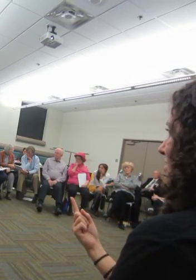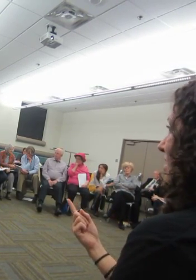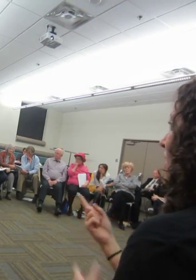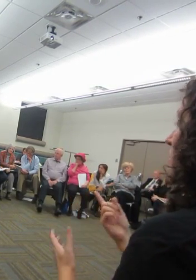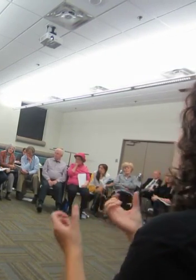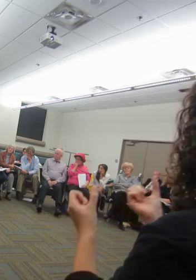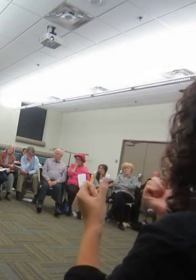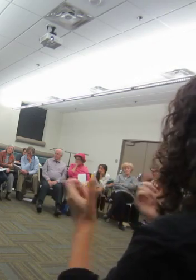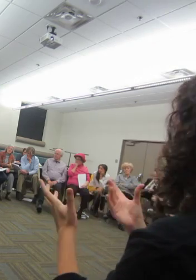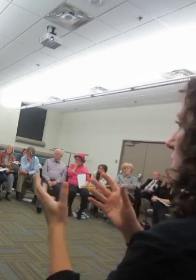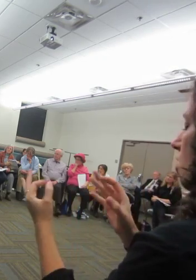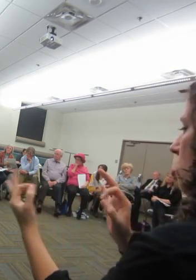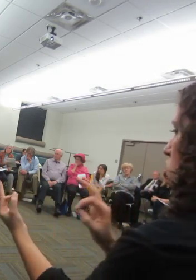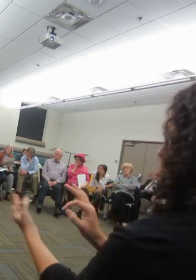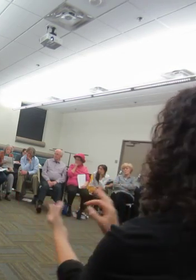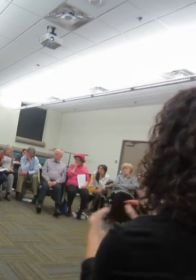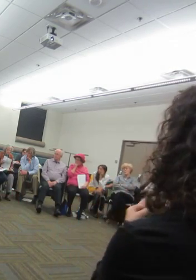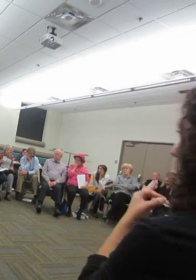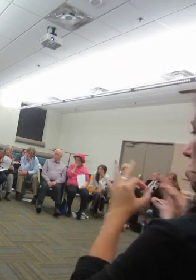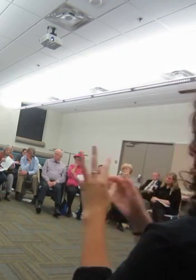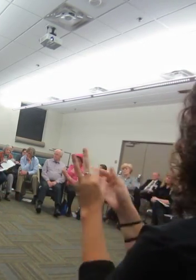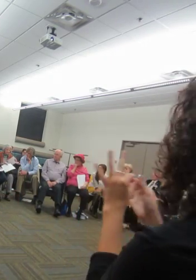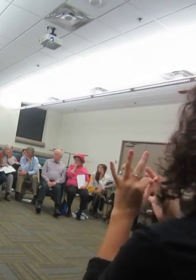at COAB meetings with